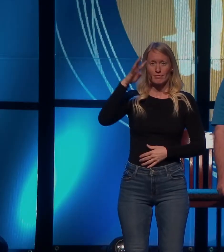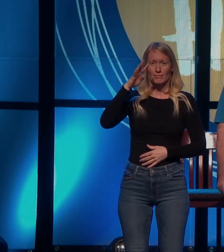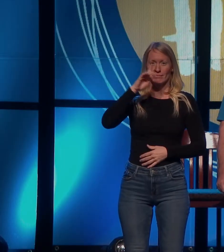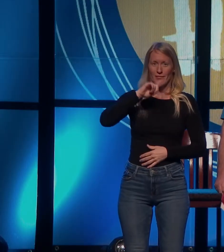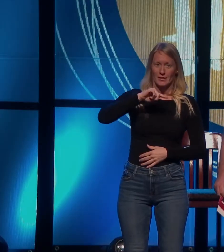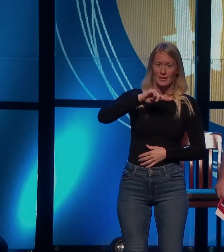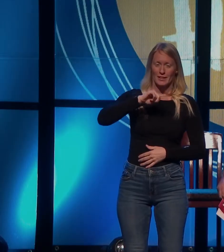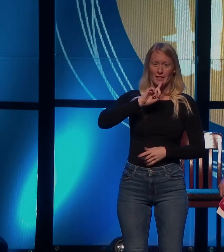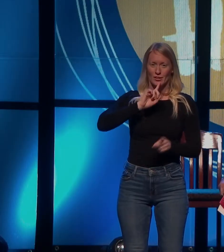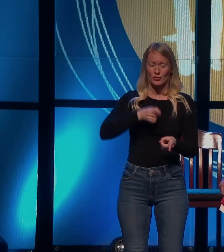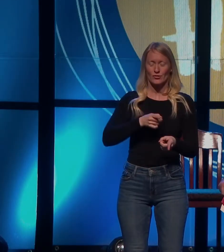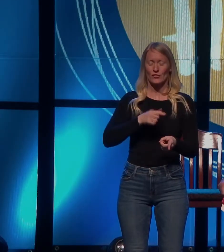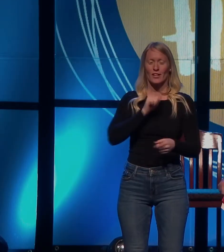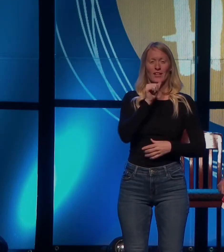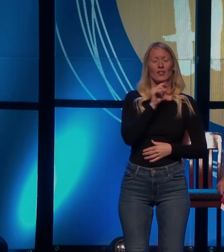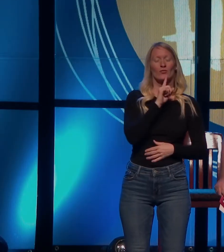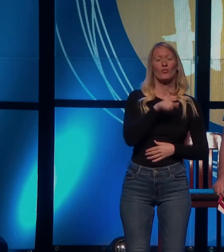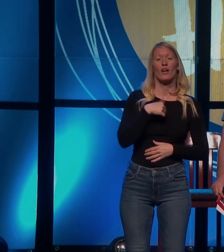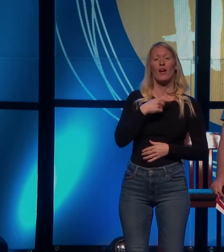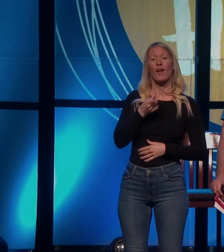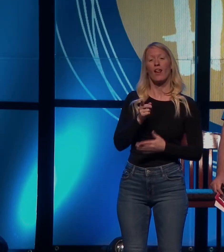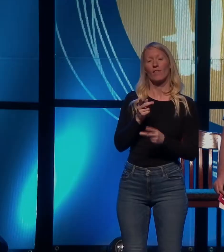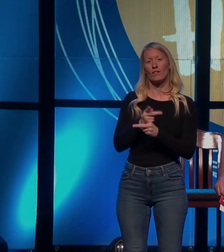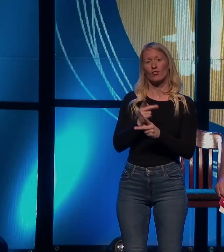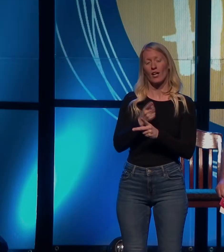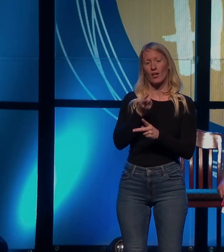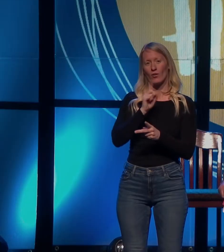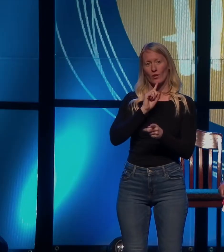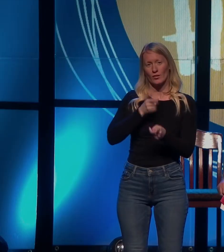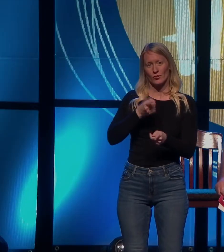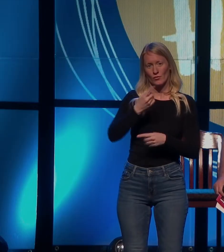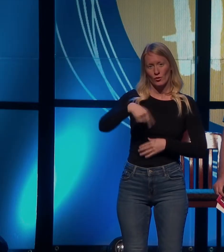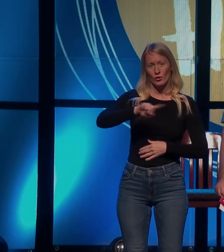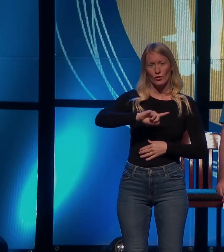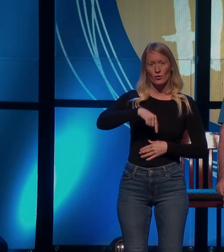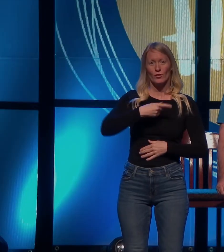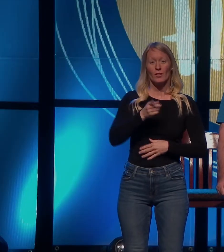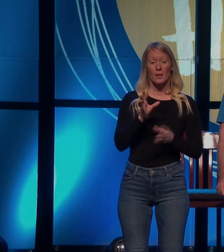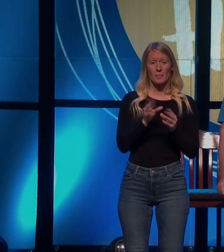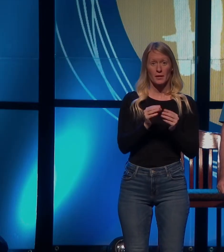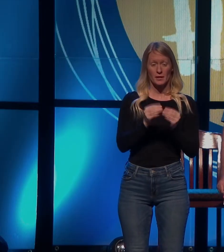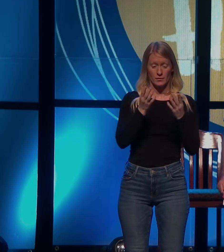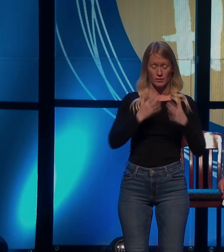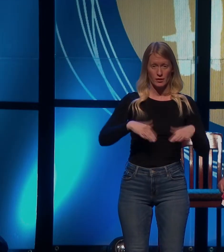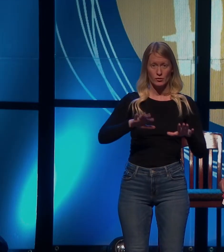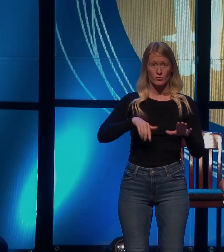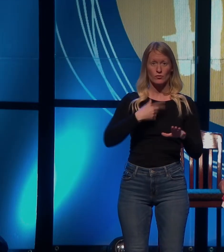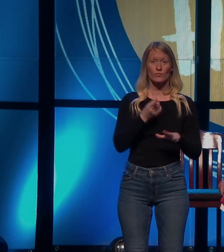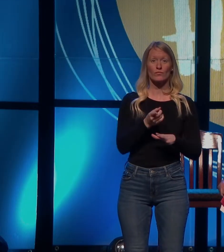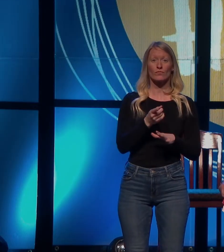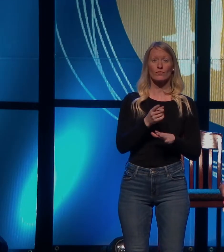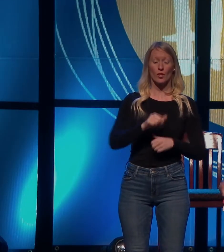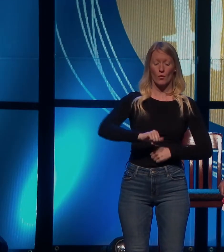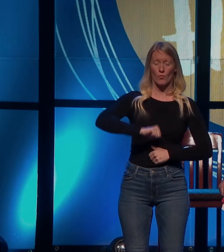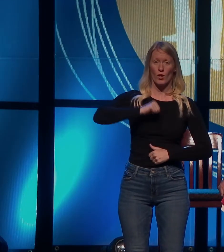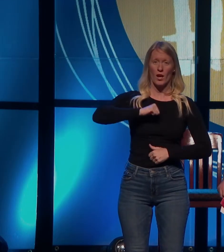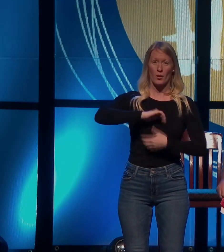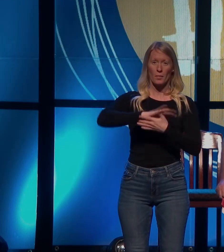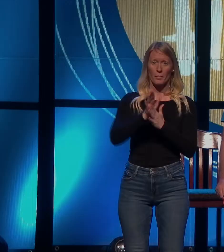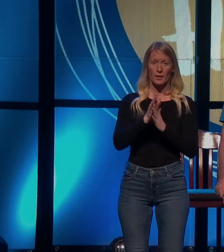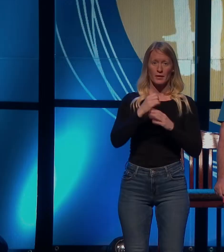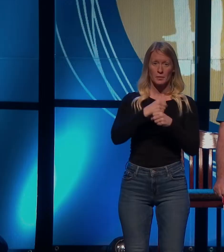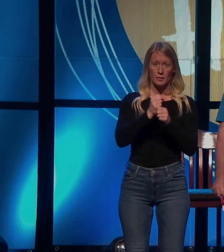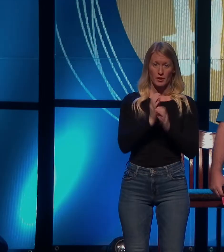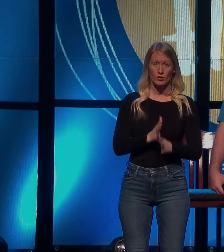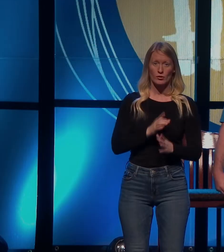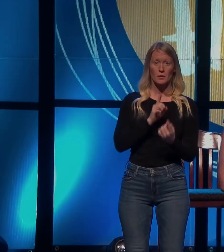That's not true. I'll find the answers for you. Also, directly following the service is our Proud Peacemakers meet and mingle upstairs in